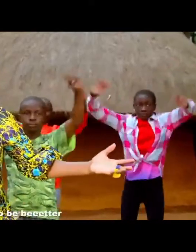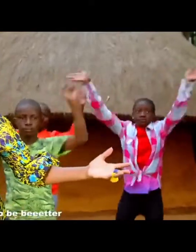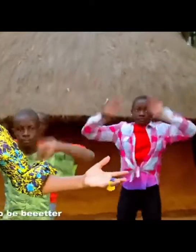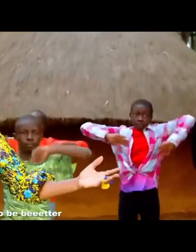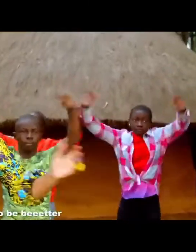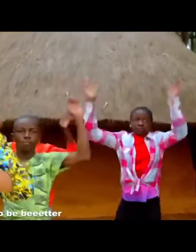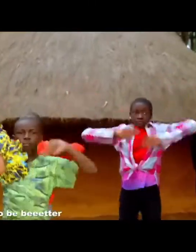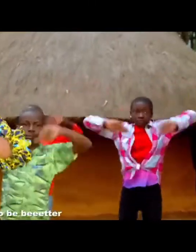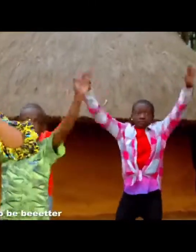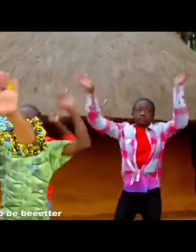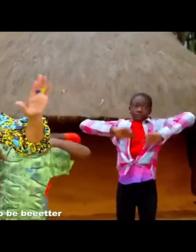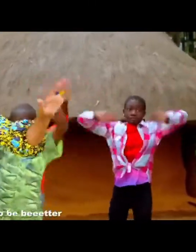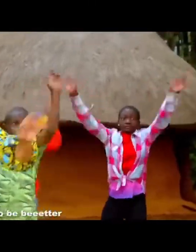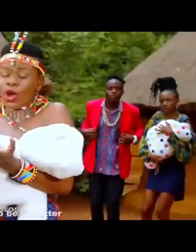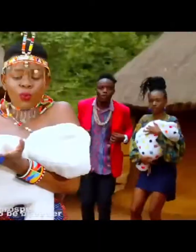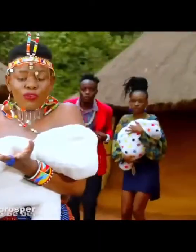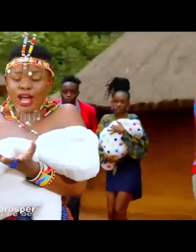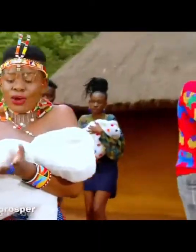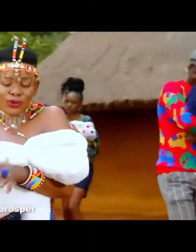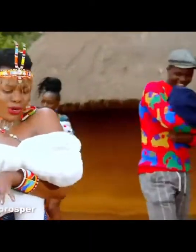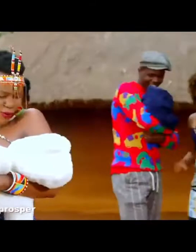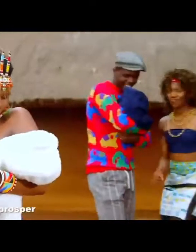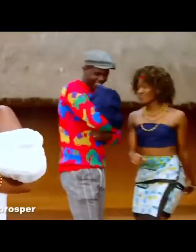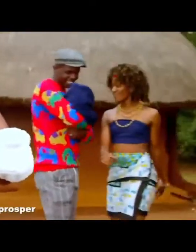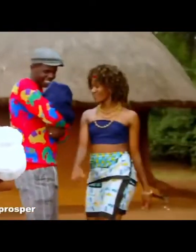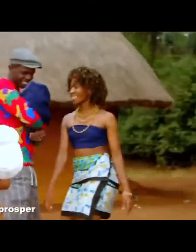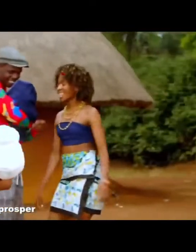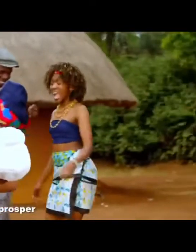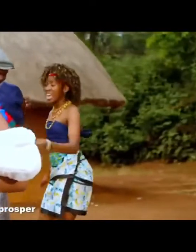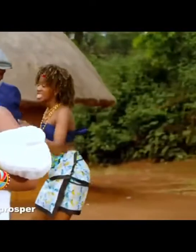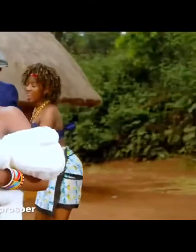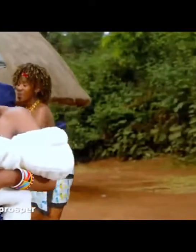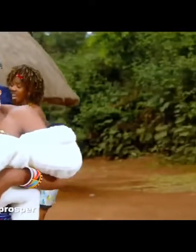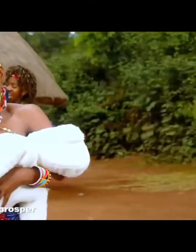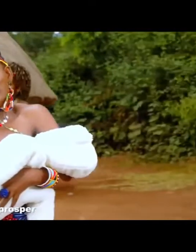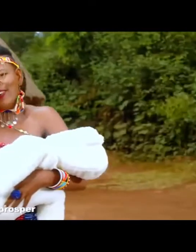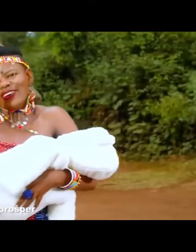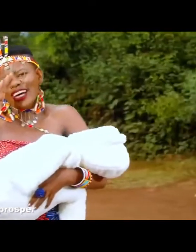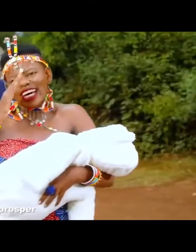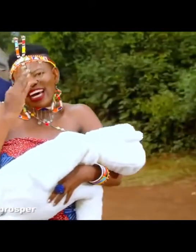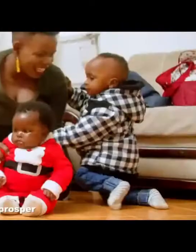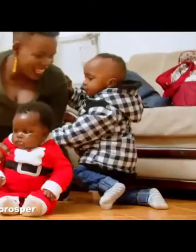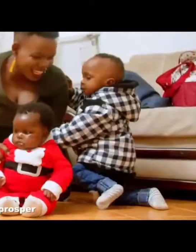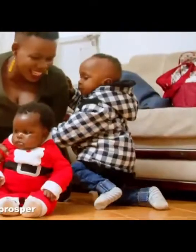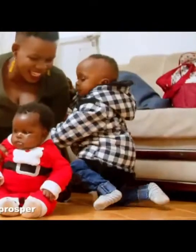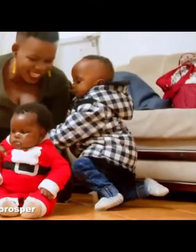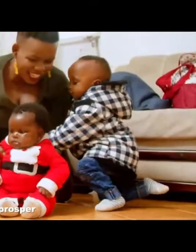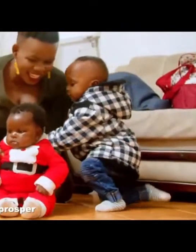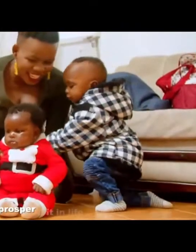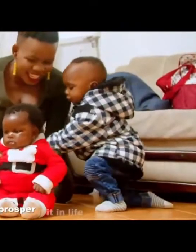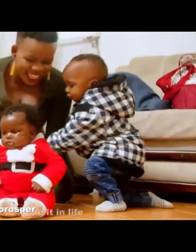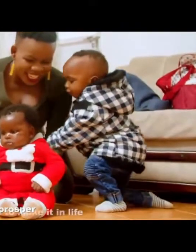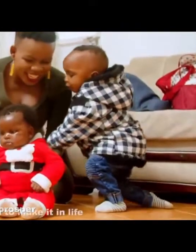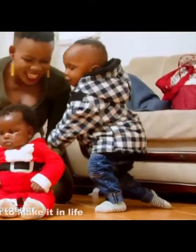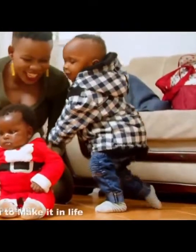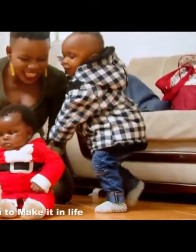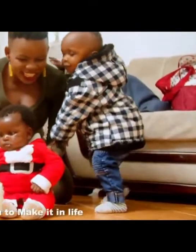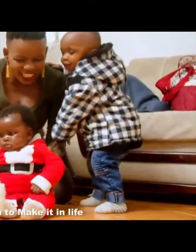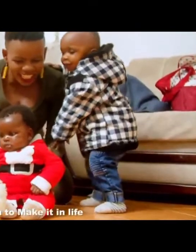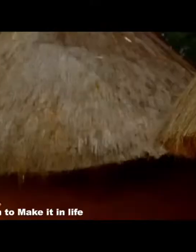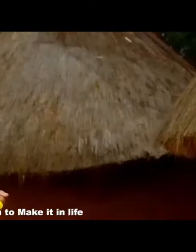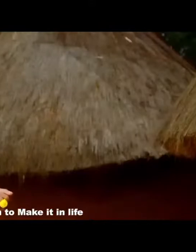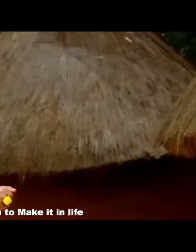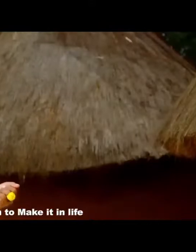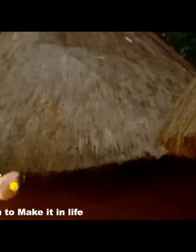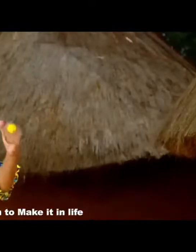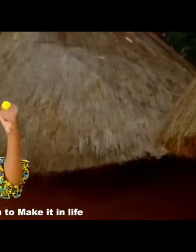Everyone wants a child to do better. Ufaulu mama wape kukwea. We want the